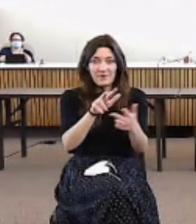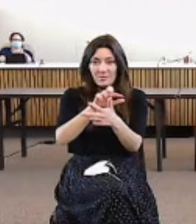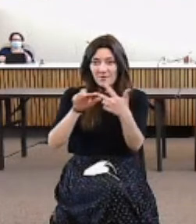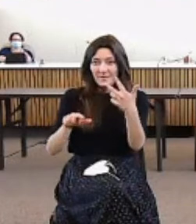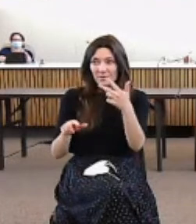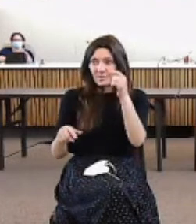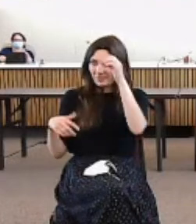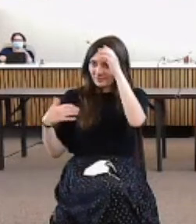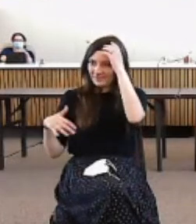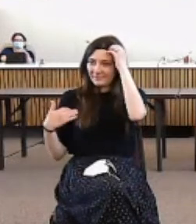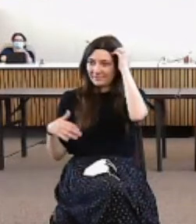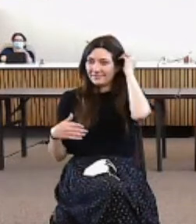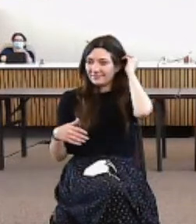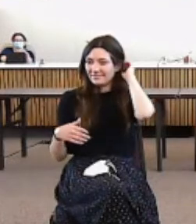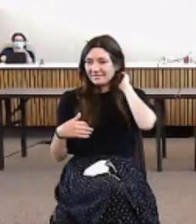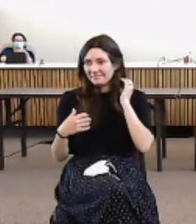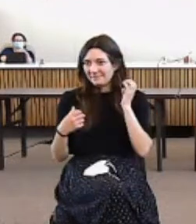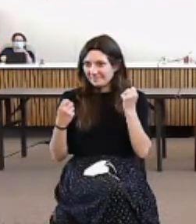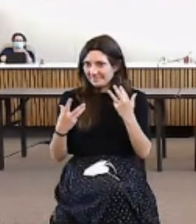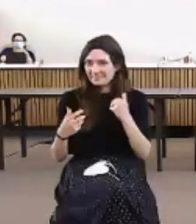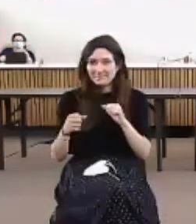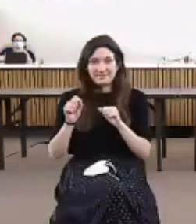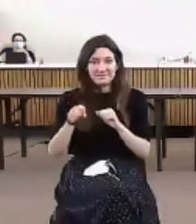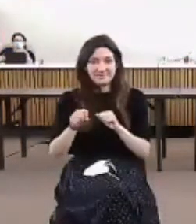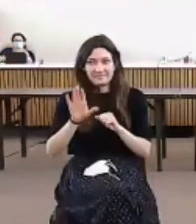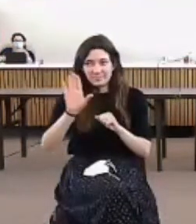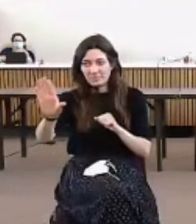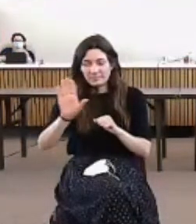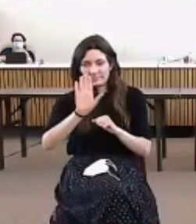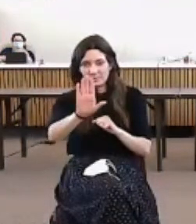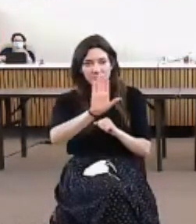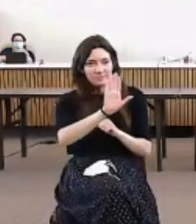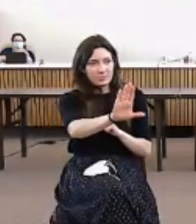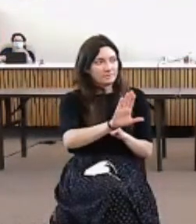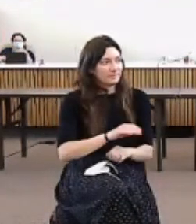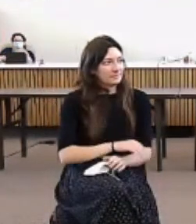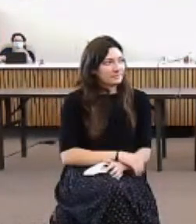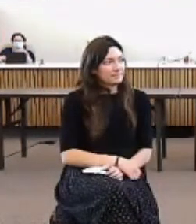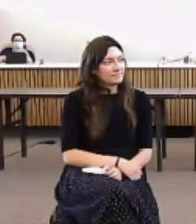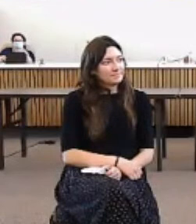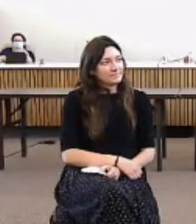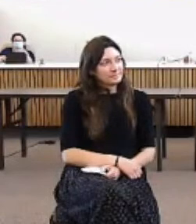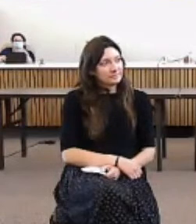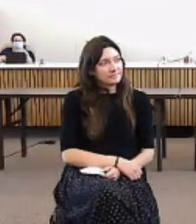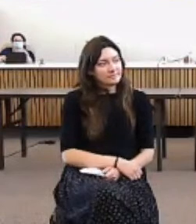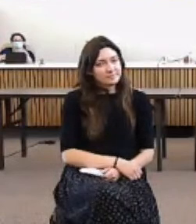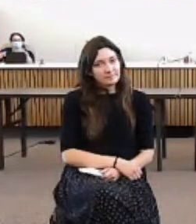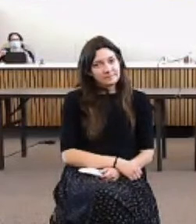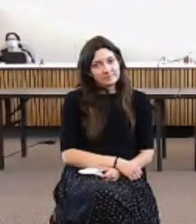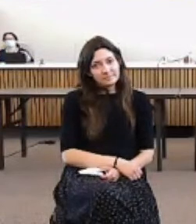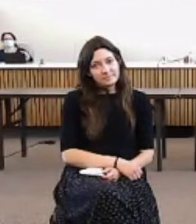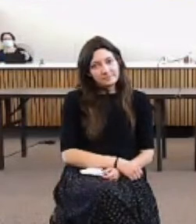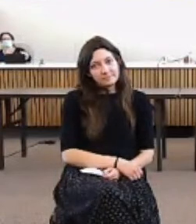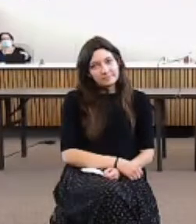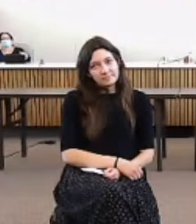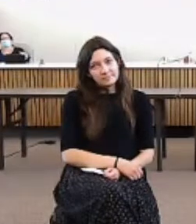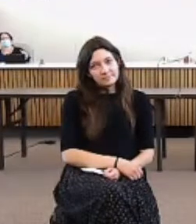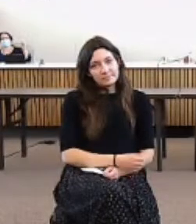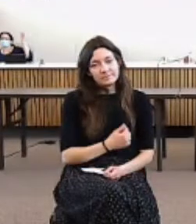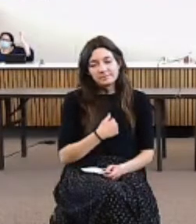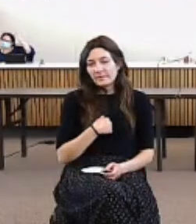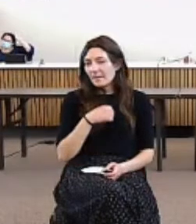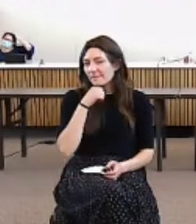So here we go. This is for you and Kayla. And I won't read